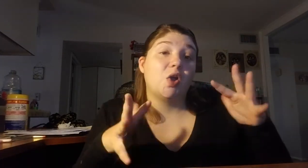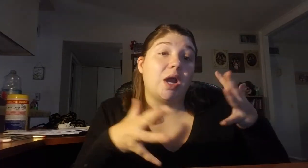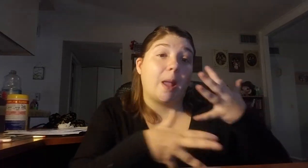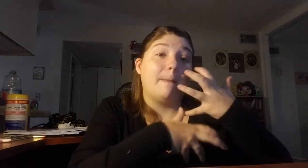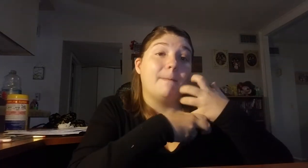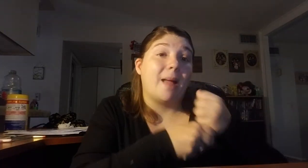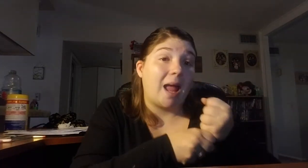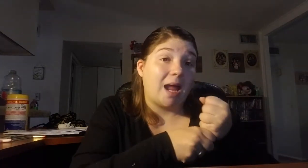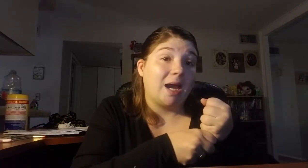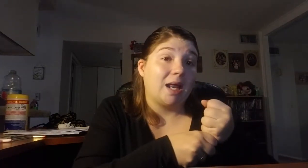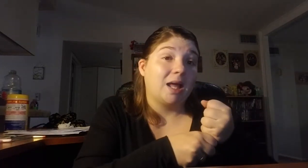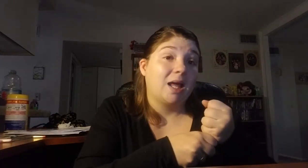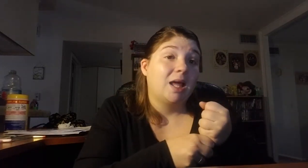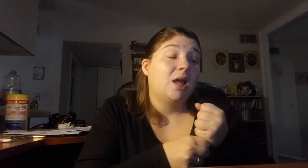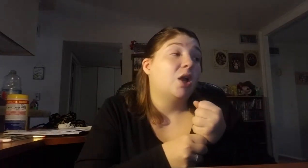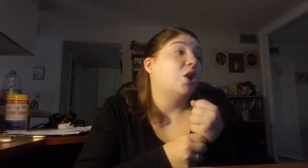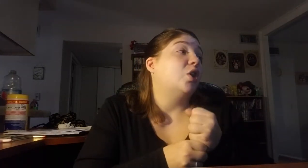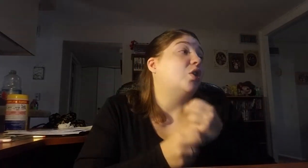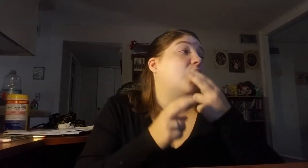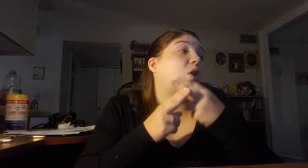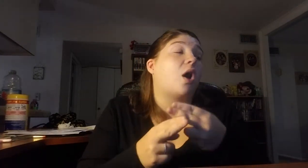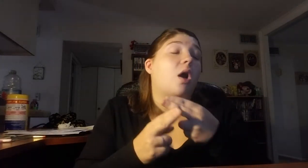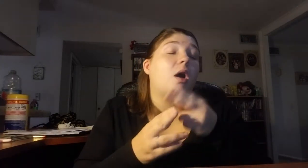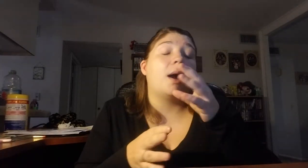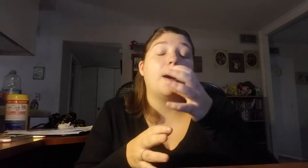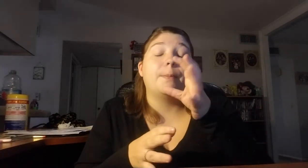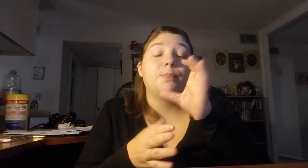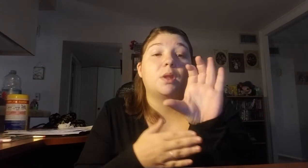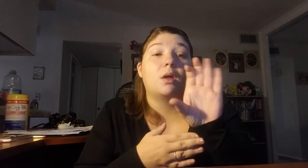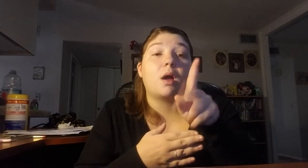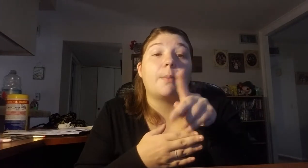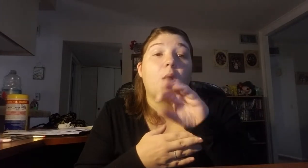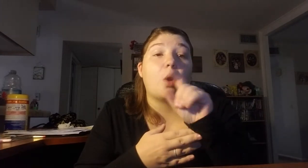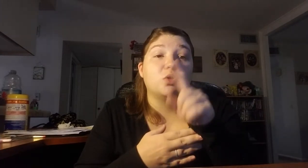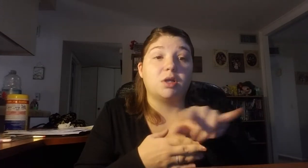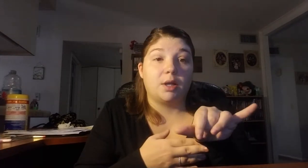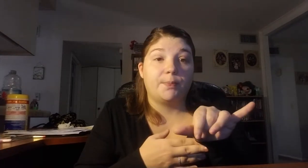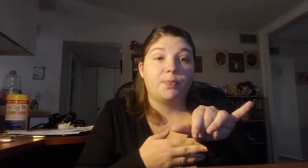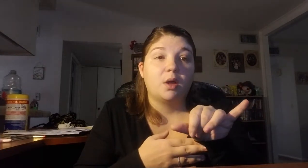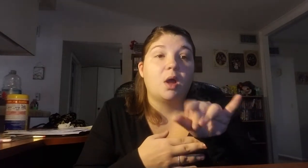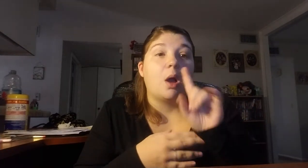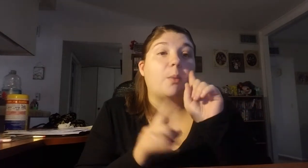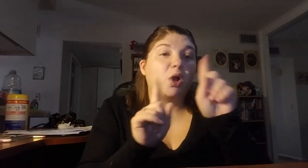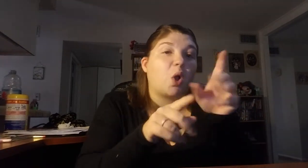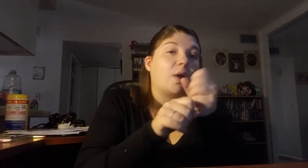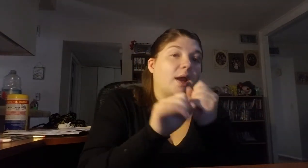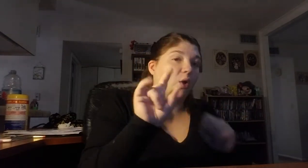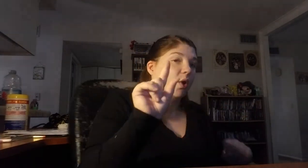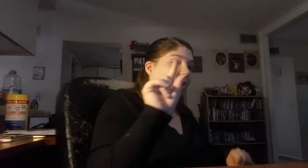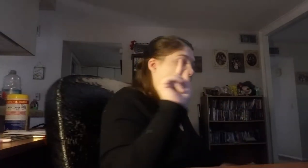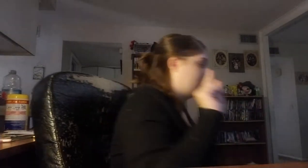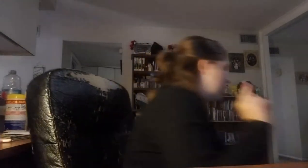already made. They're called, Cup Cozy. I'm gonna go get it. Hold on. Just a sec.